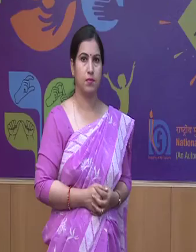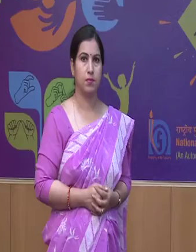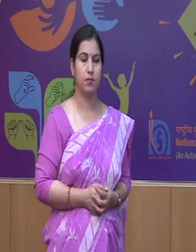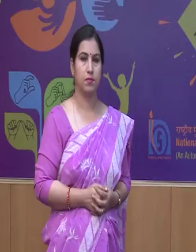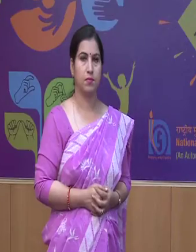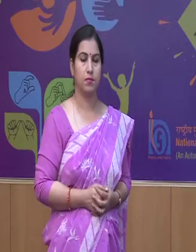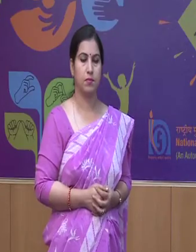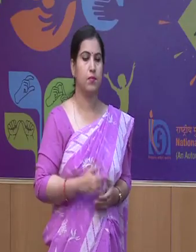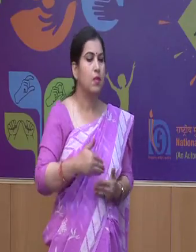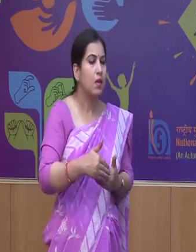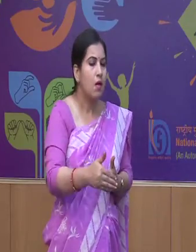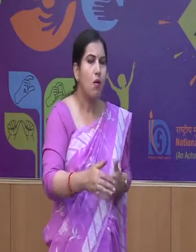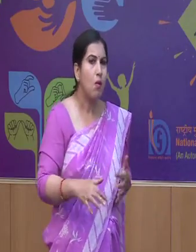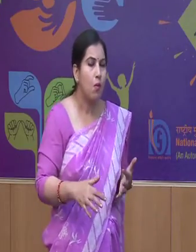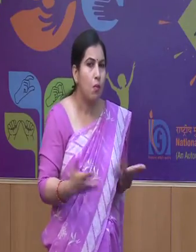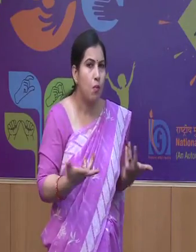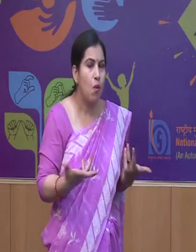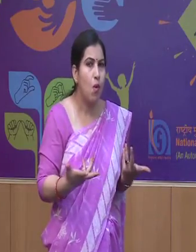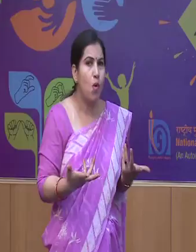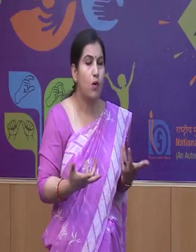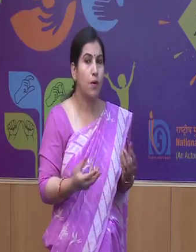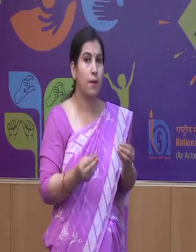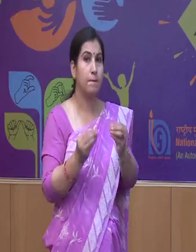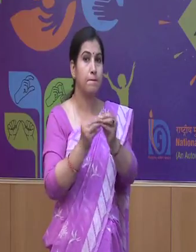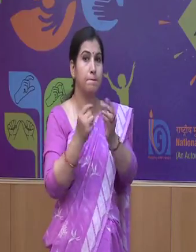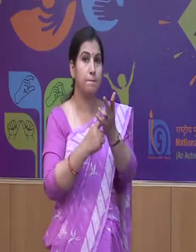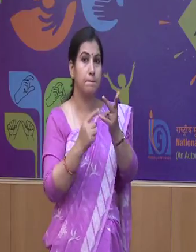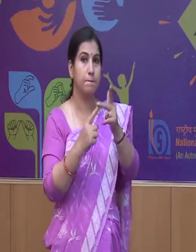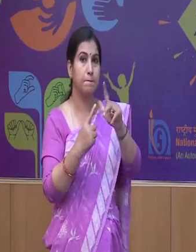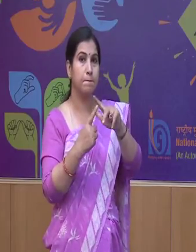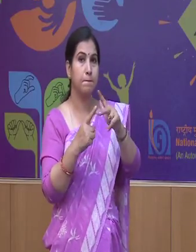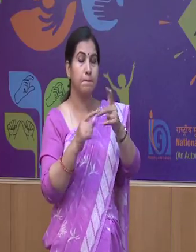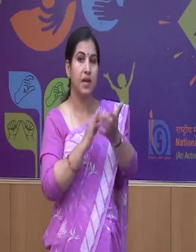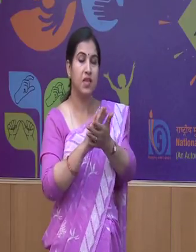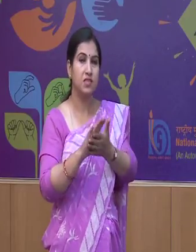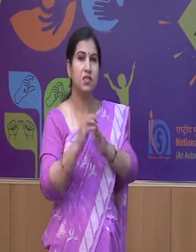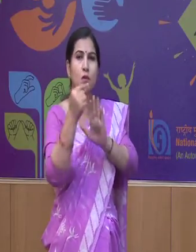Let us now study the impact of British policies on Indian economy.